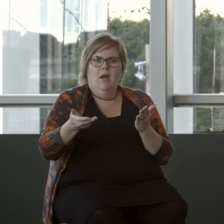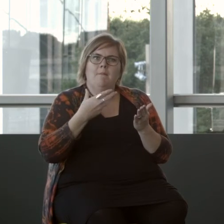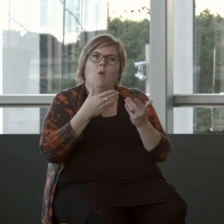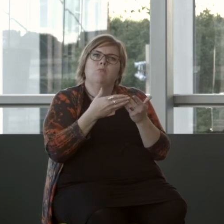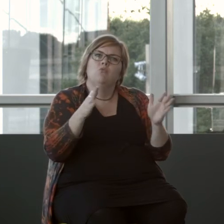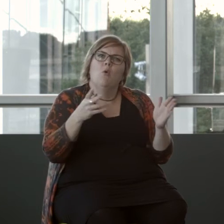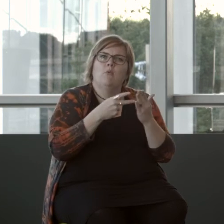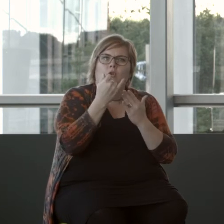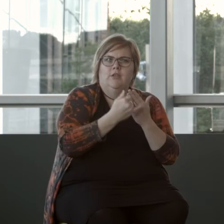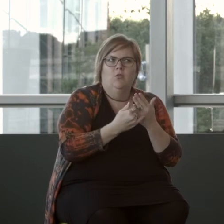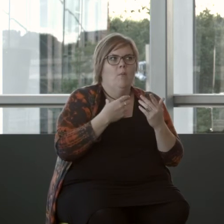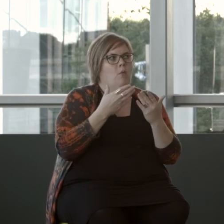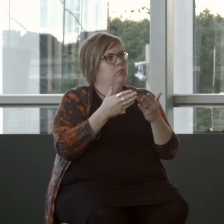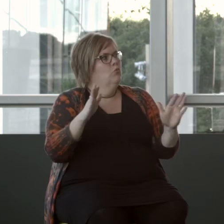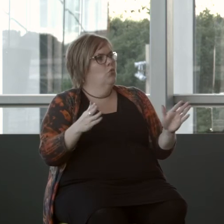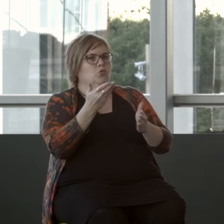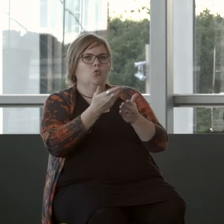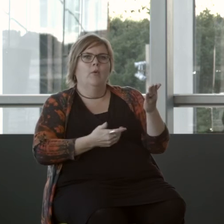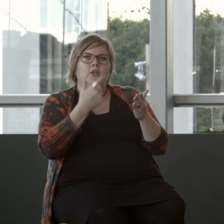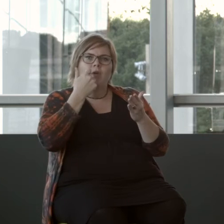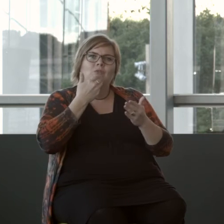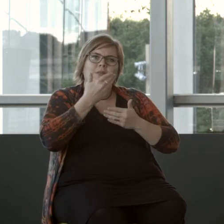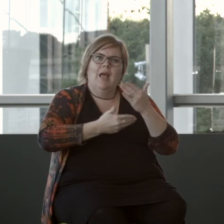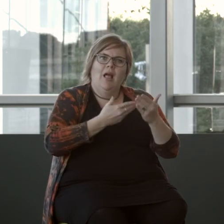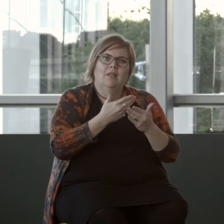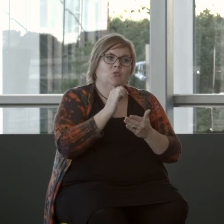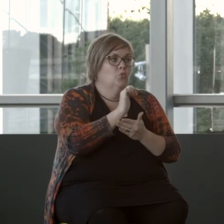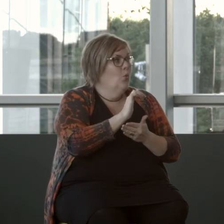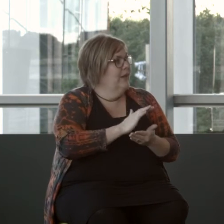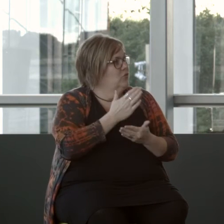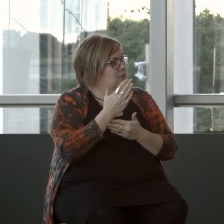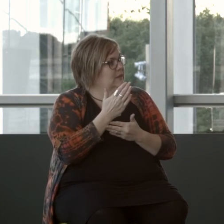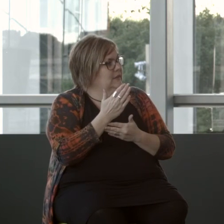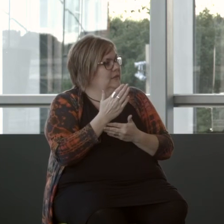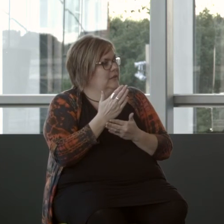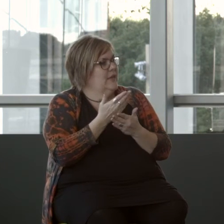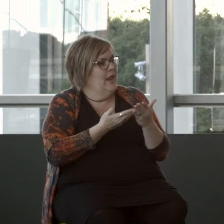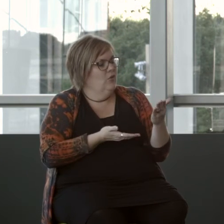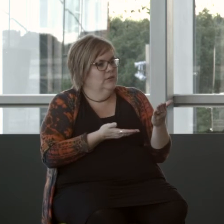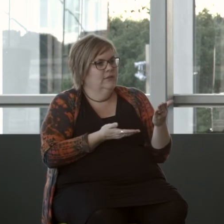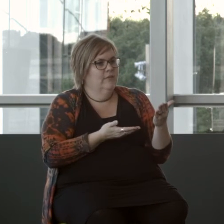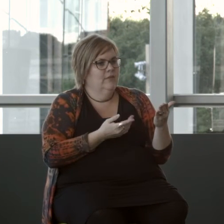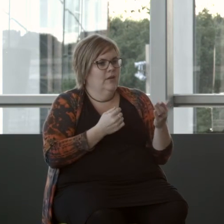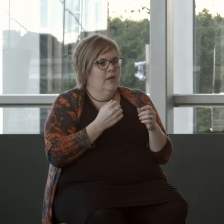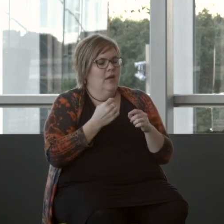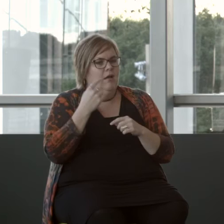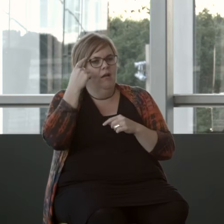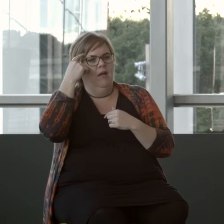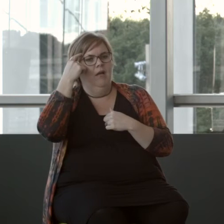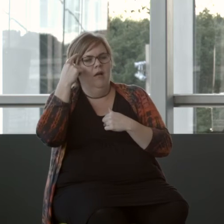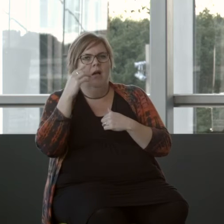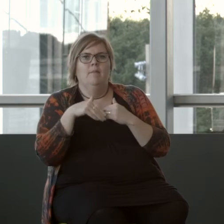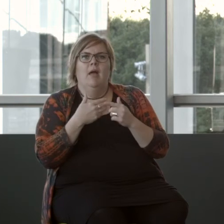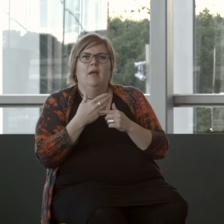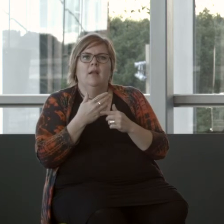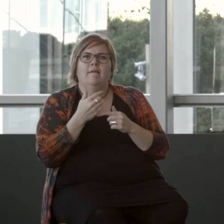a broader story that you're trying to tell. So your interest in narrative made me think about a famous essay written